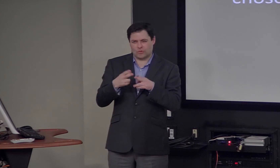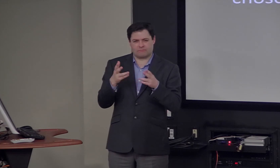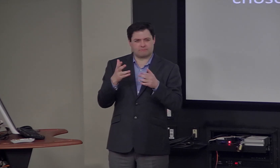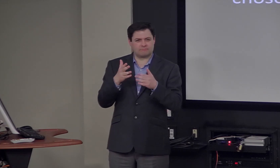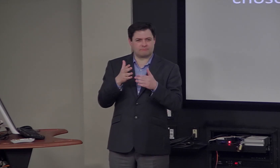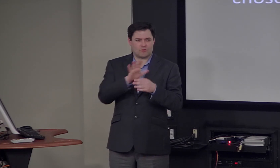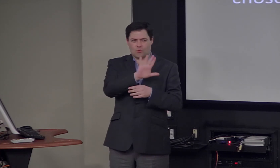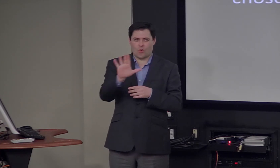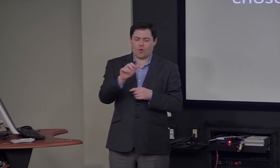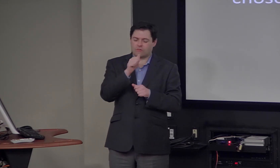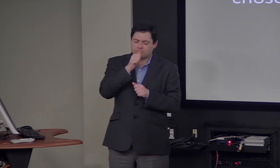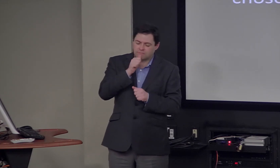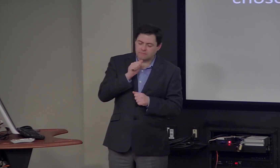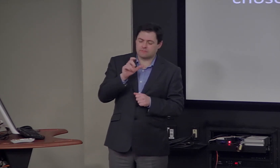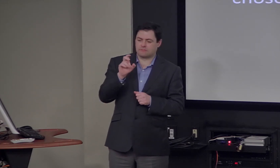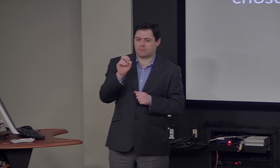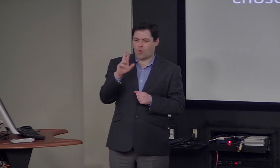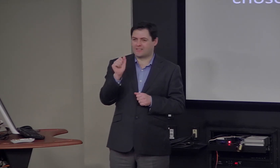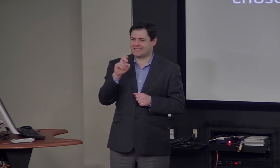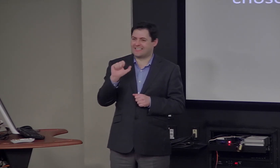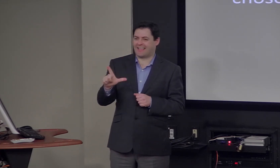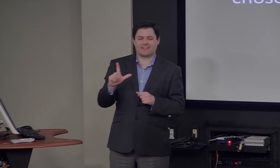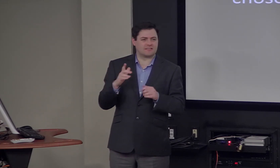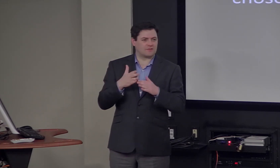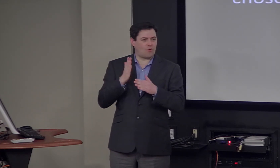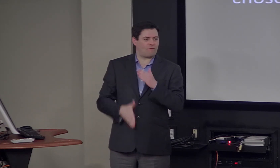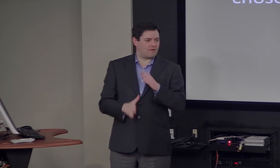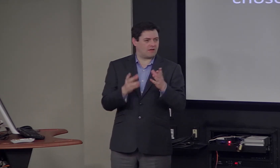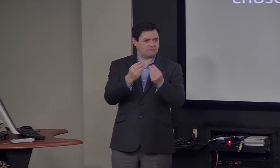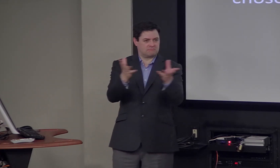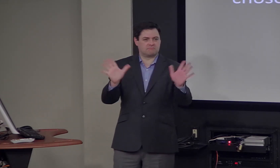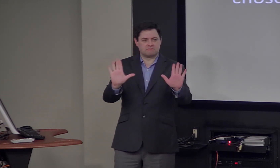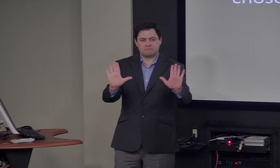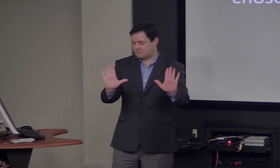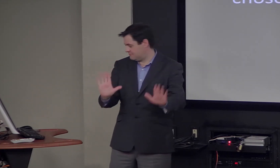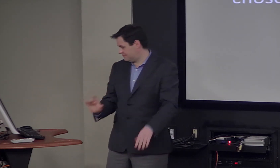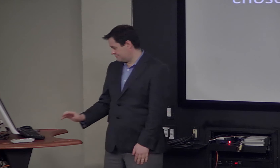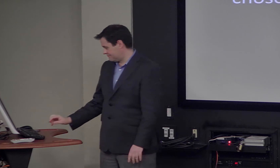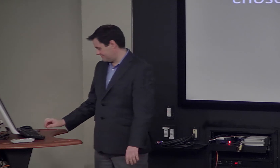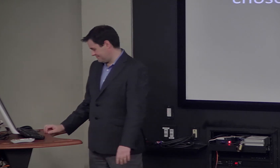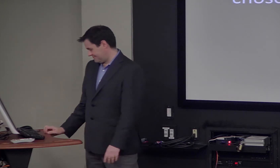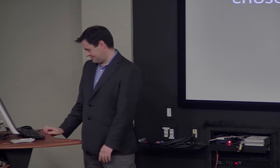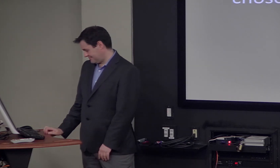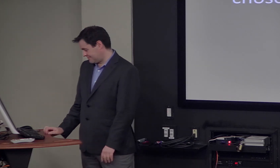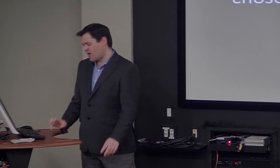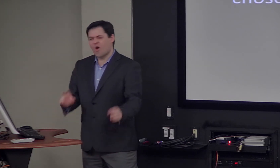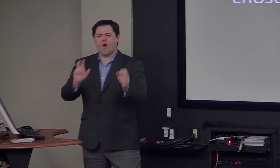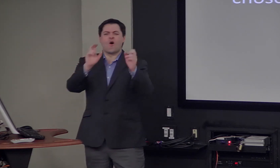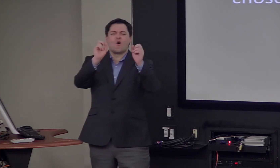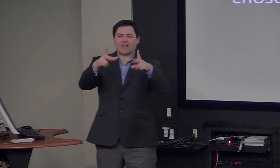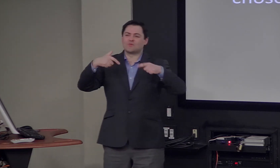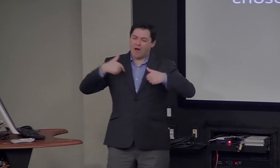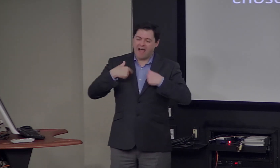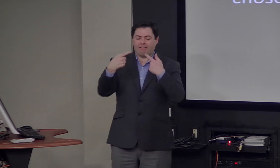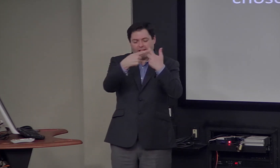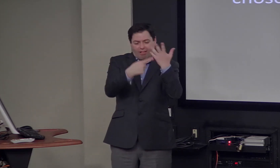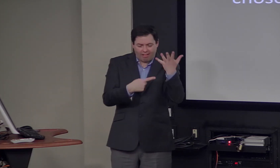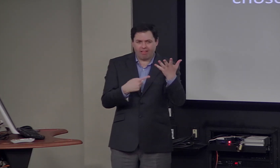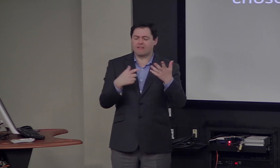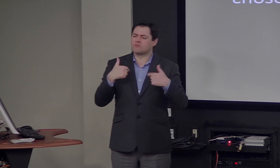going to ask that you bear with me just a few moments. Indulge your patience here. We're just about done. It won't take much longer. Okay, so